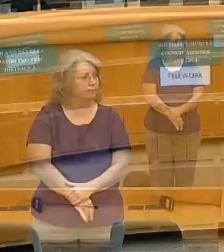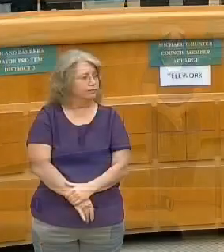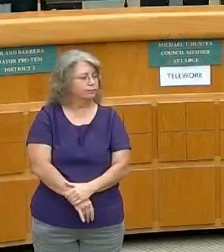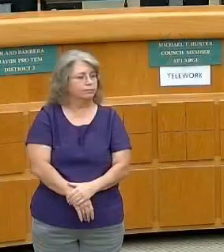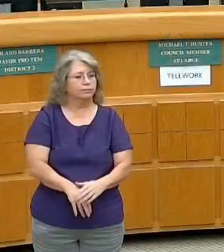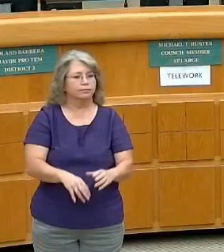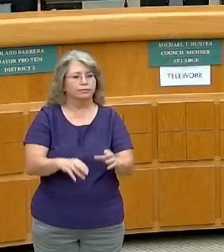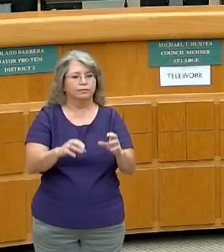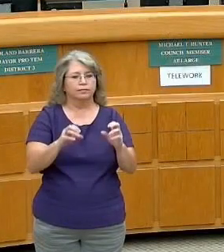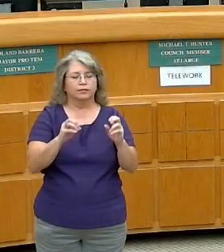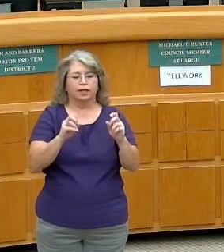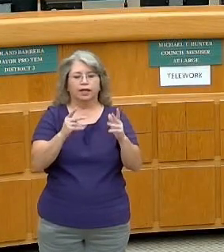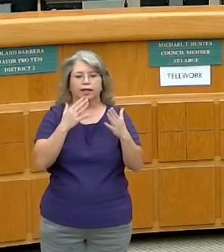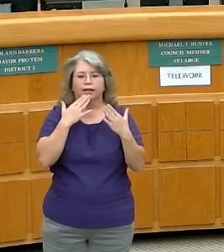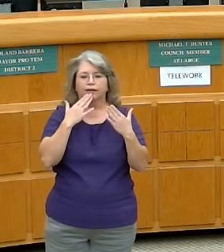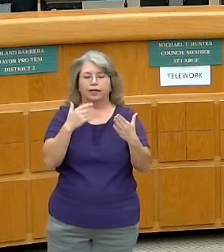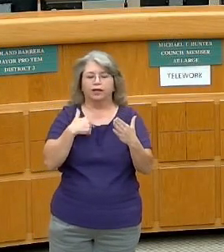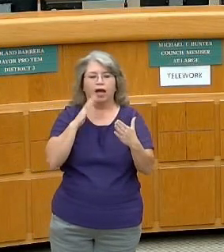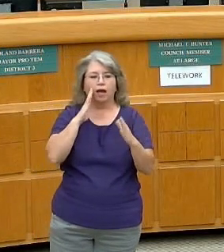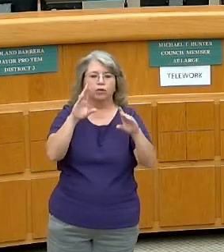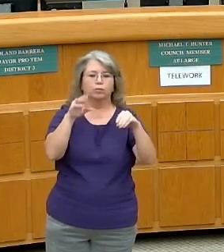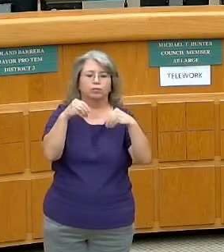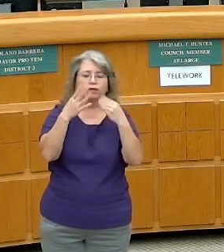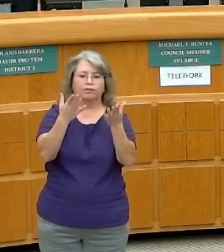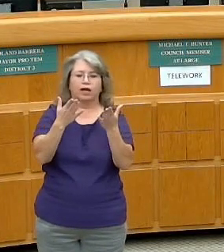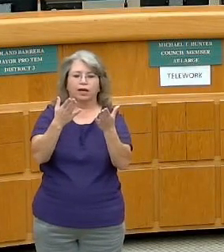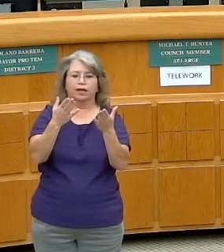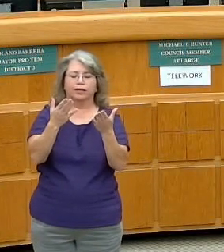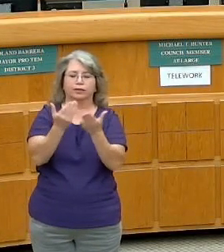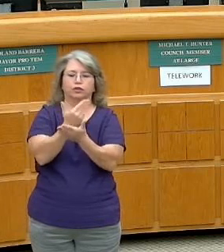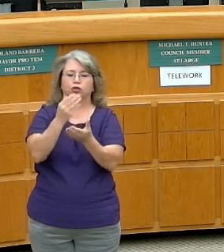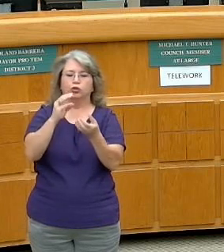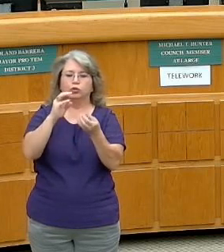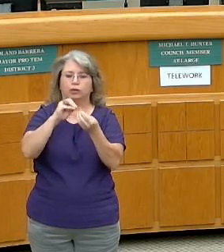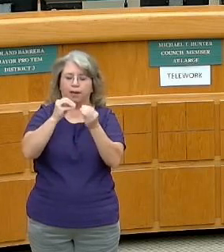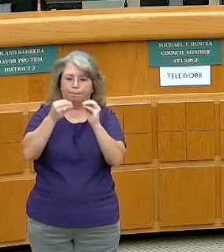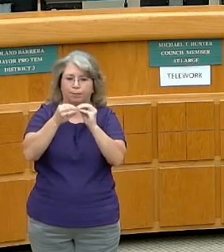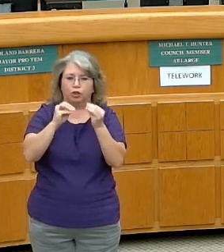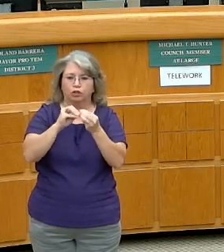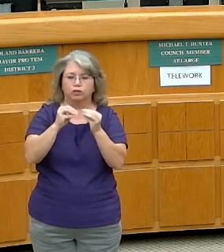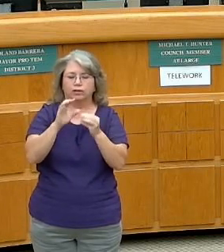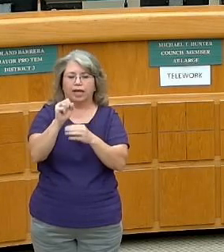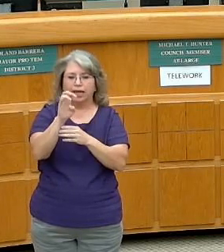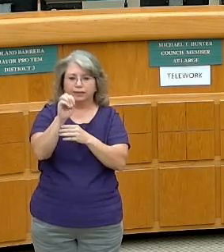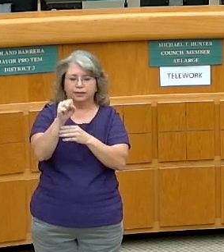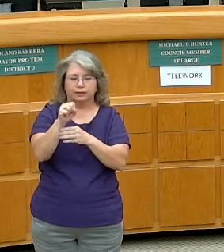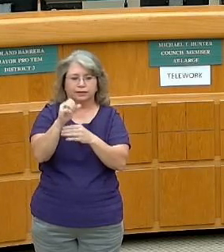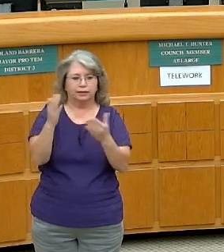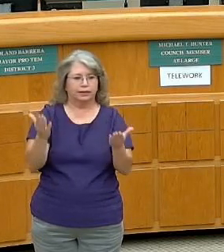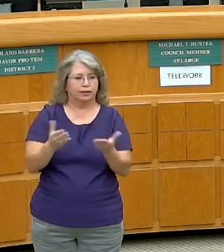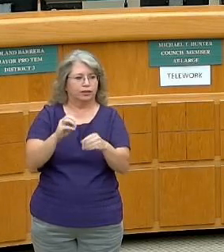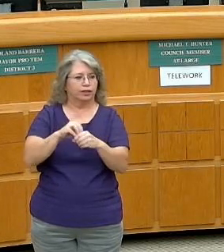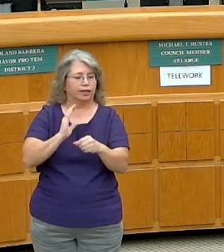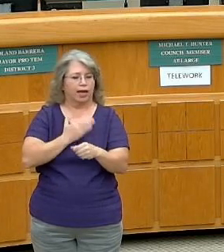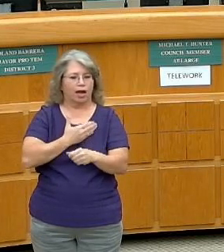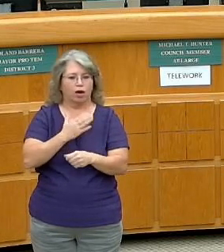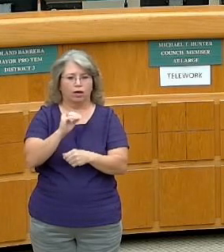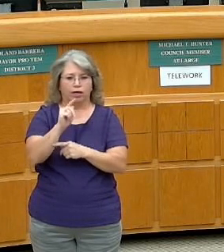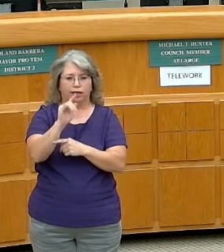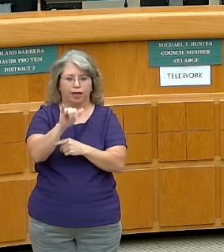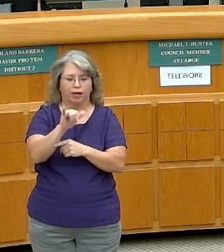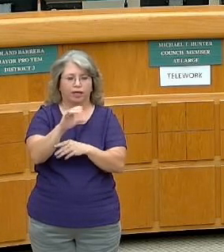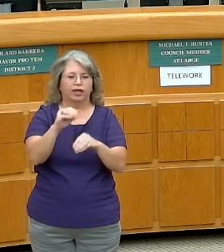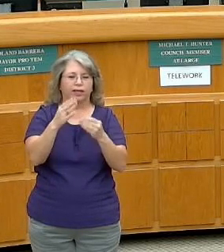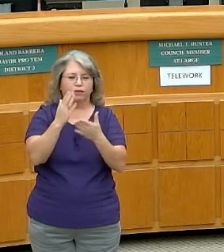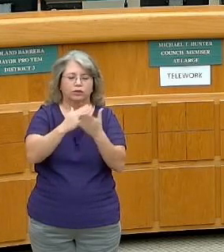Okay, all right, thank you. I'm going to provide us our update on the number of COVID cases in the county of Nueces and give you some analysis